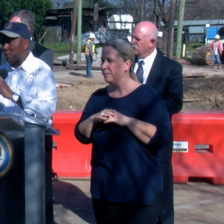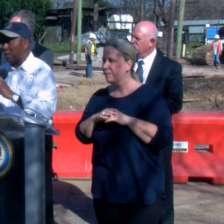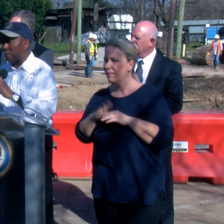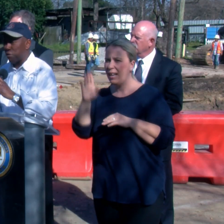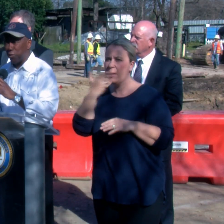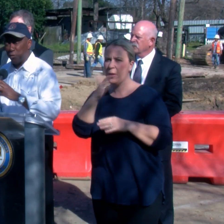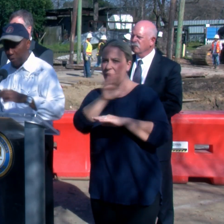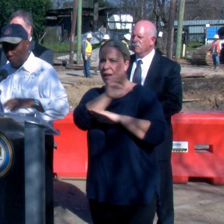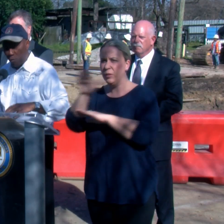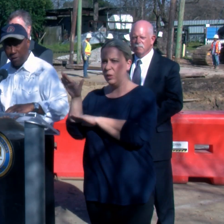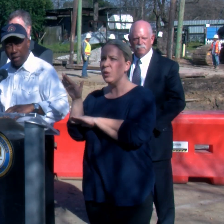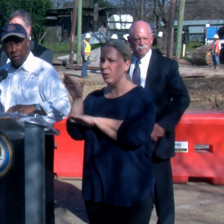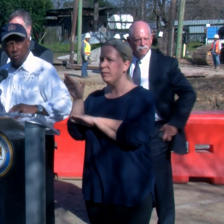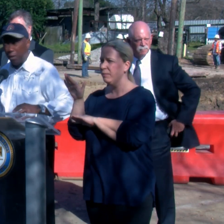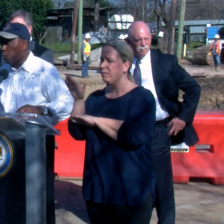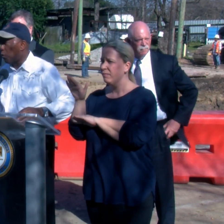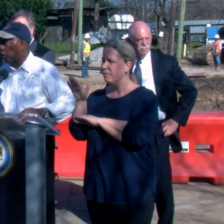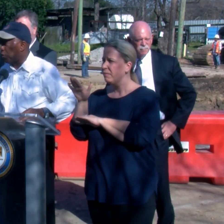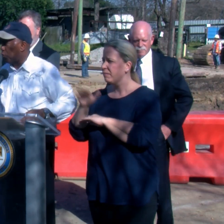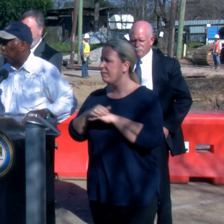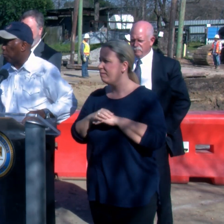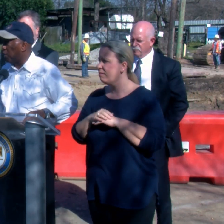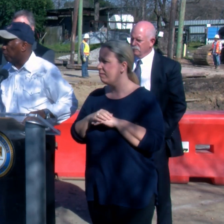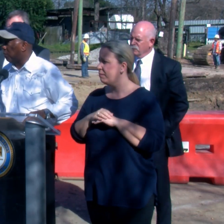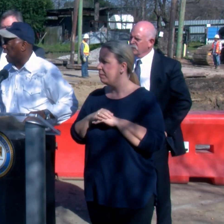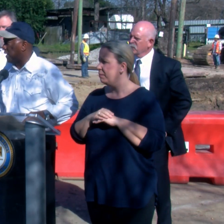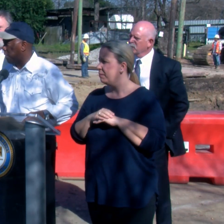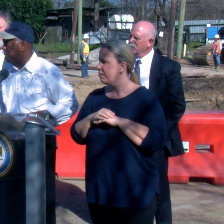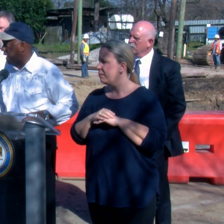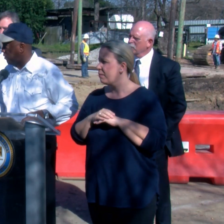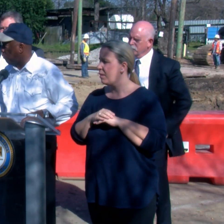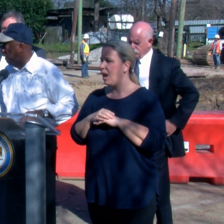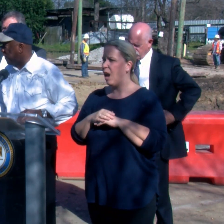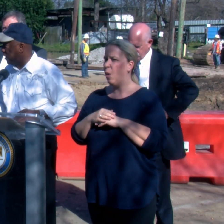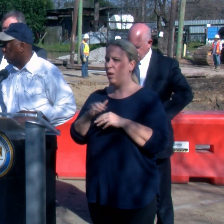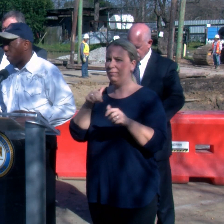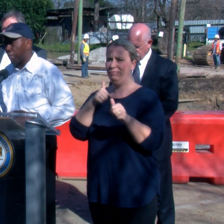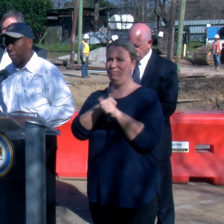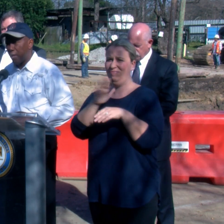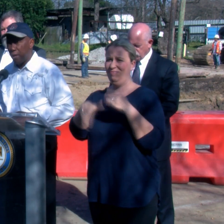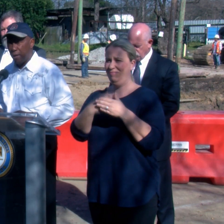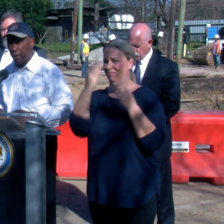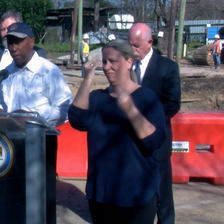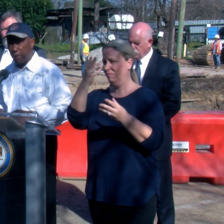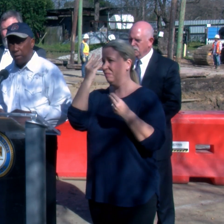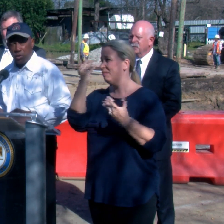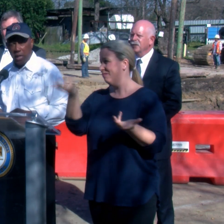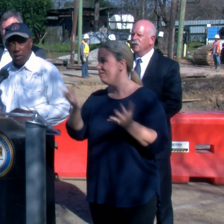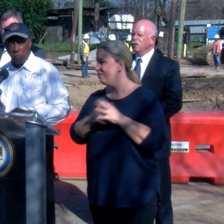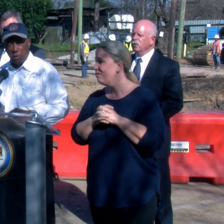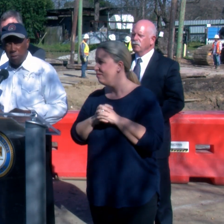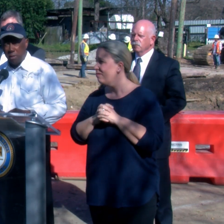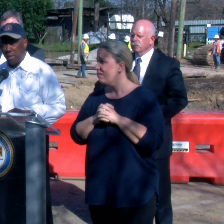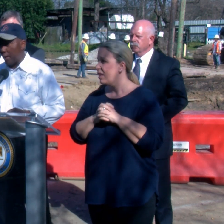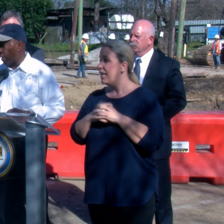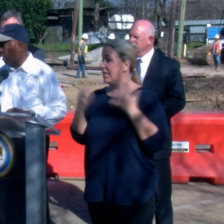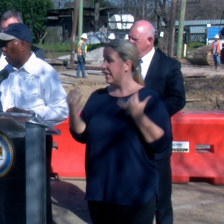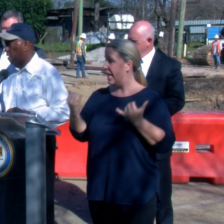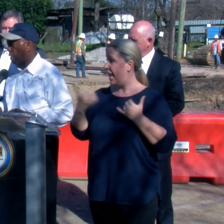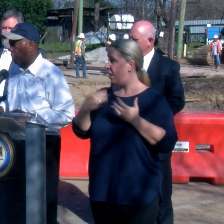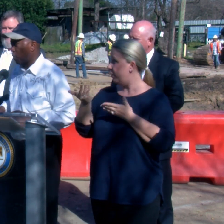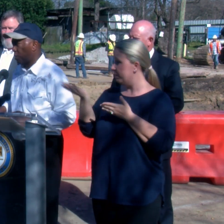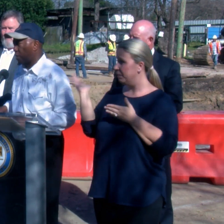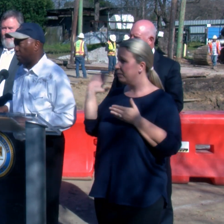let me say good afternoon to everyone. Kind of wanted to provide an update to where things are. And standing with me